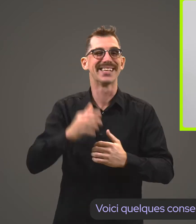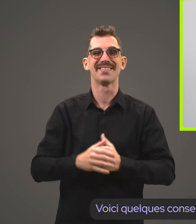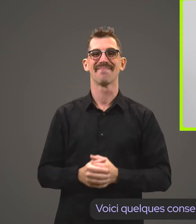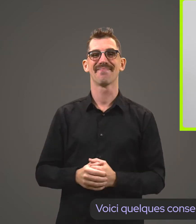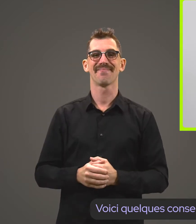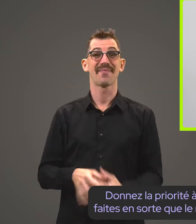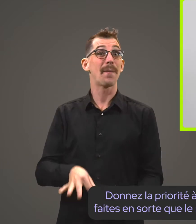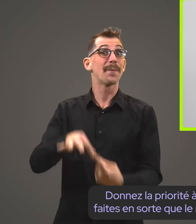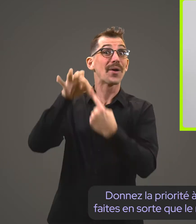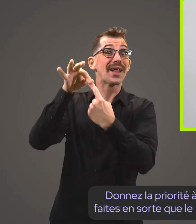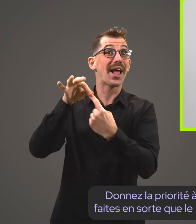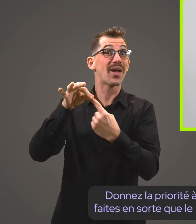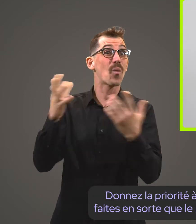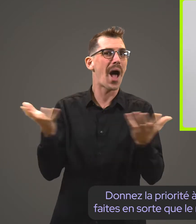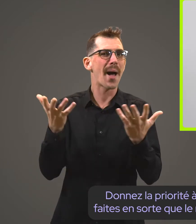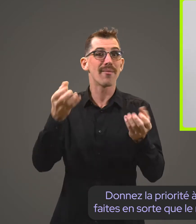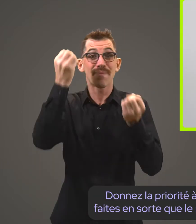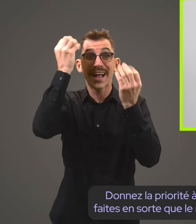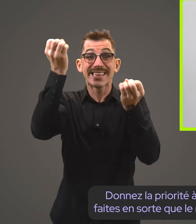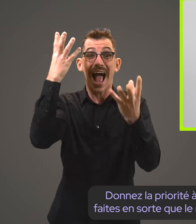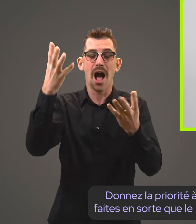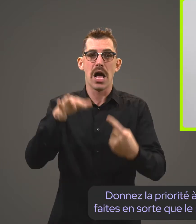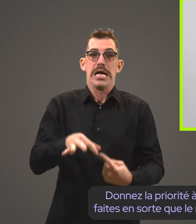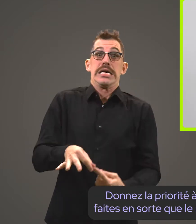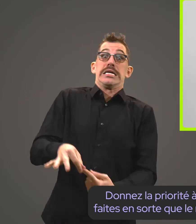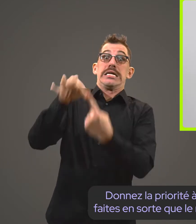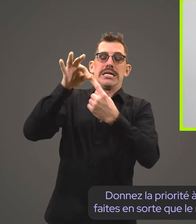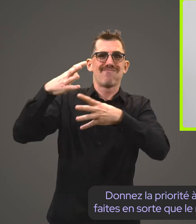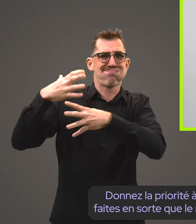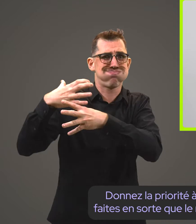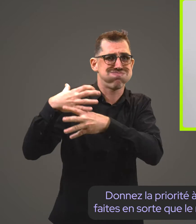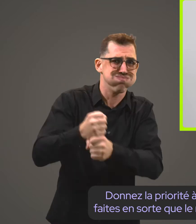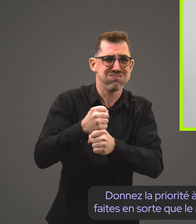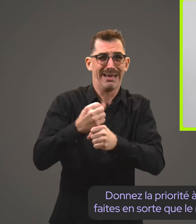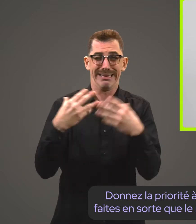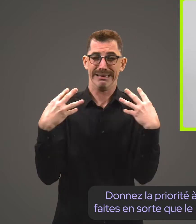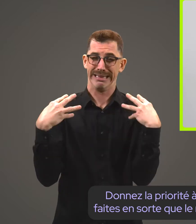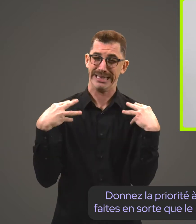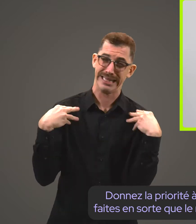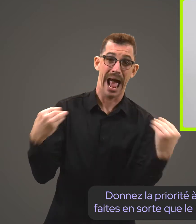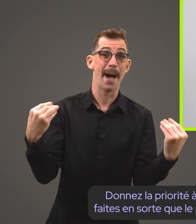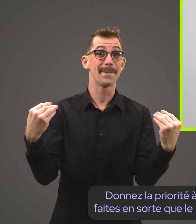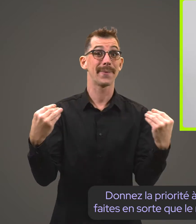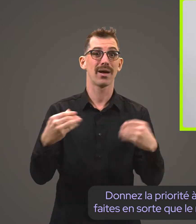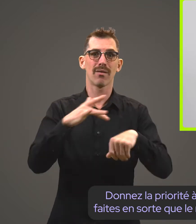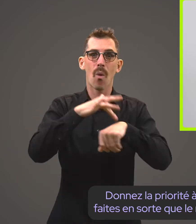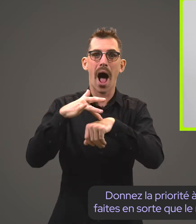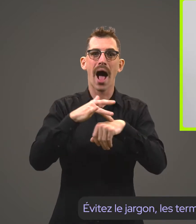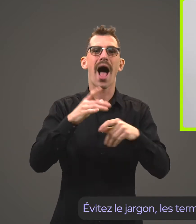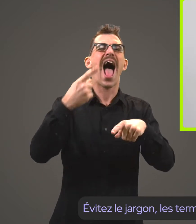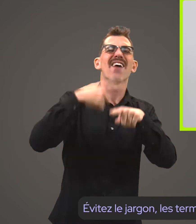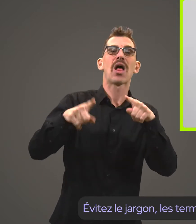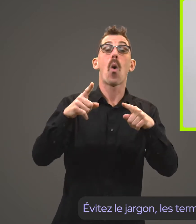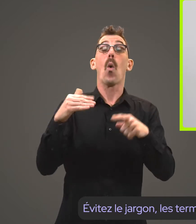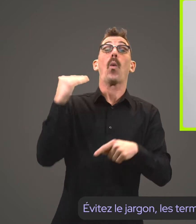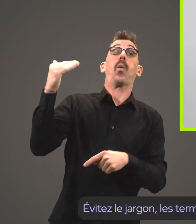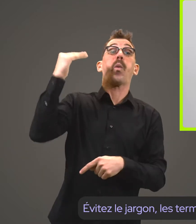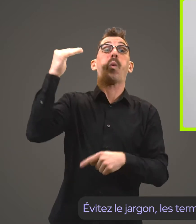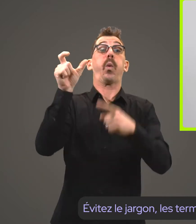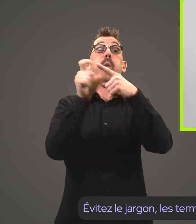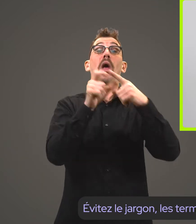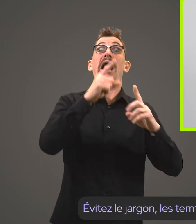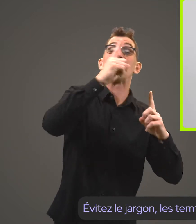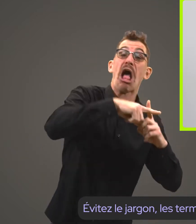consider. Prioritize a few key messages and keep the message simple and concise. Avoid